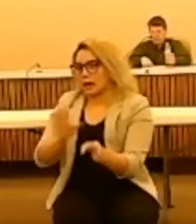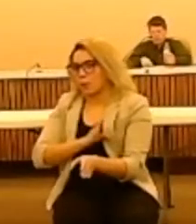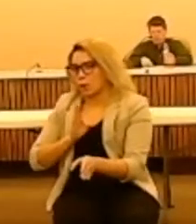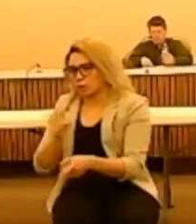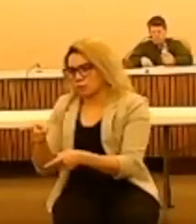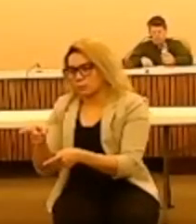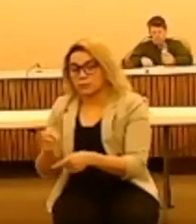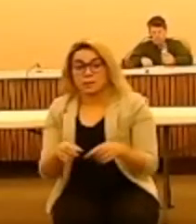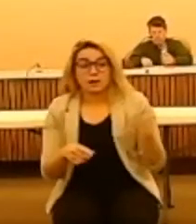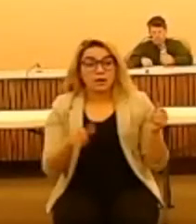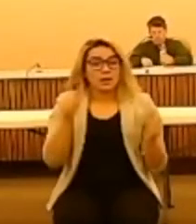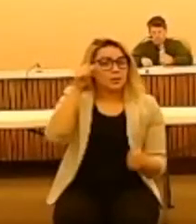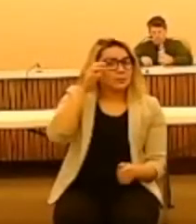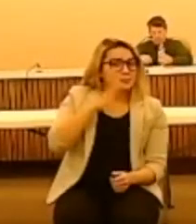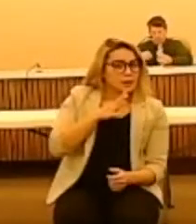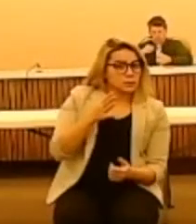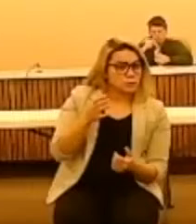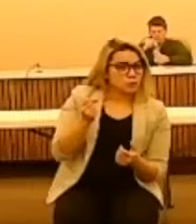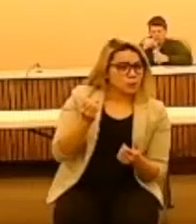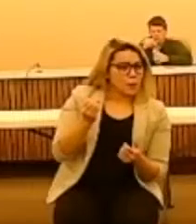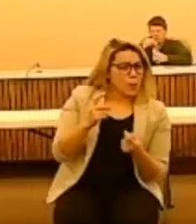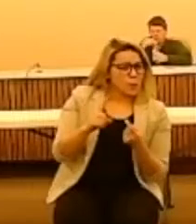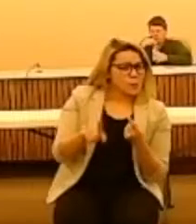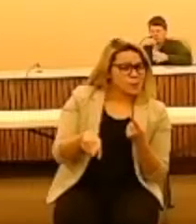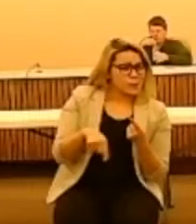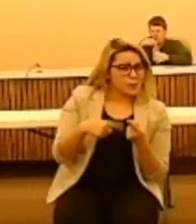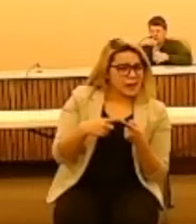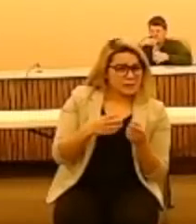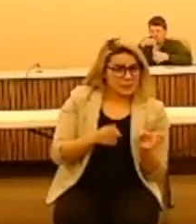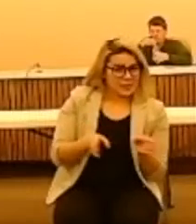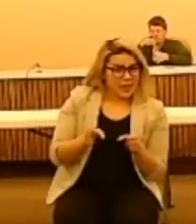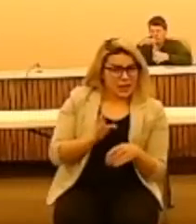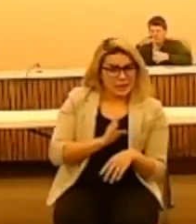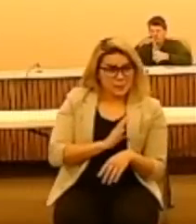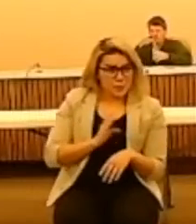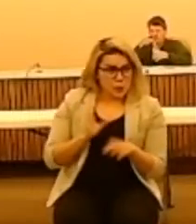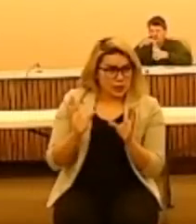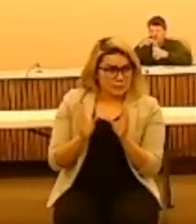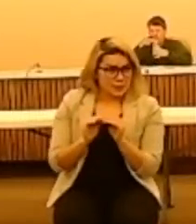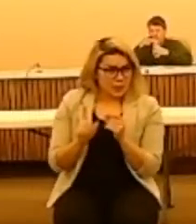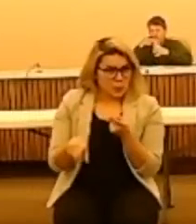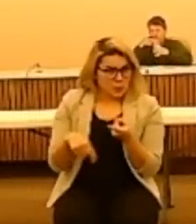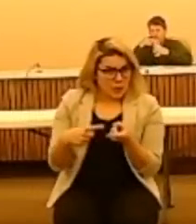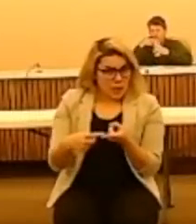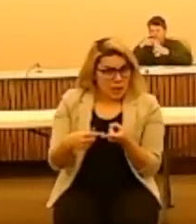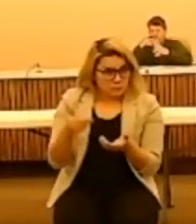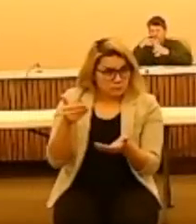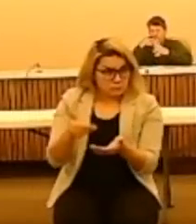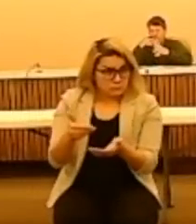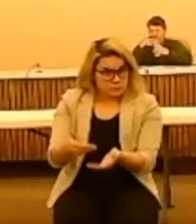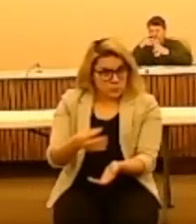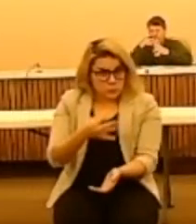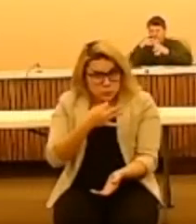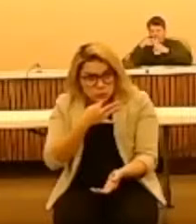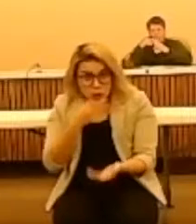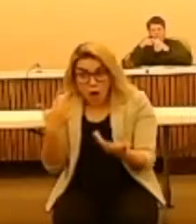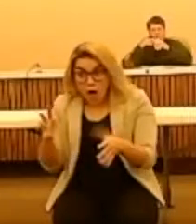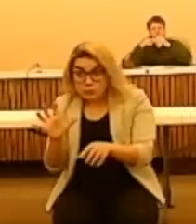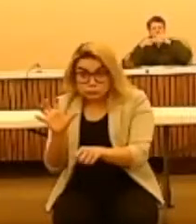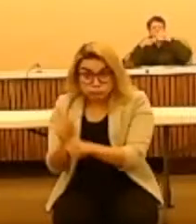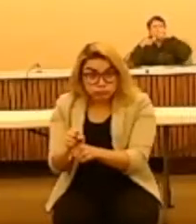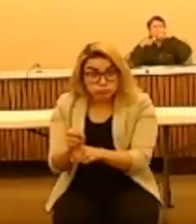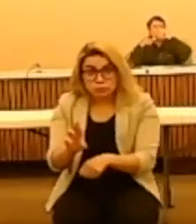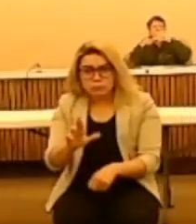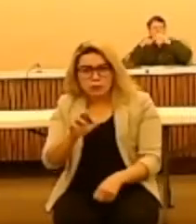Okay, is there a planning board meeting in the near future or no? Do you know when that's scheduled, or has it been scheduled yet? It has not